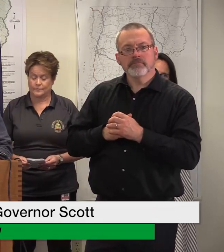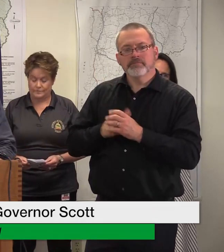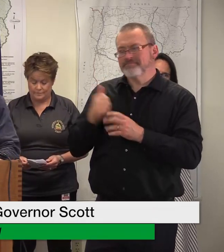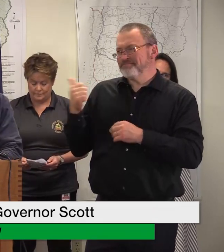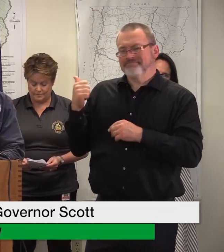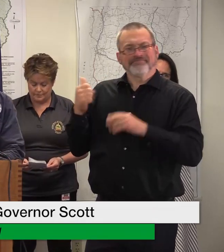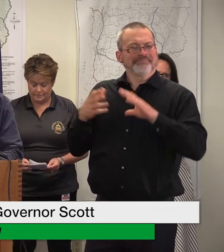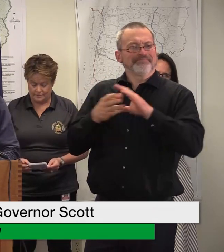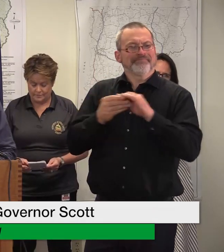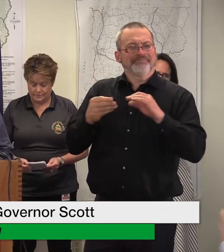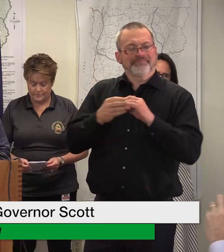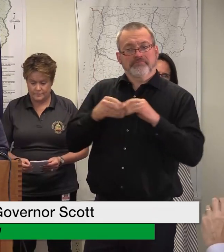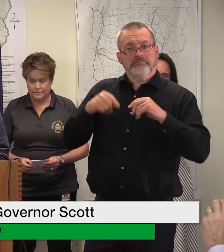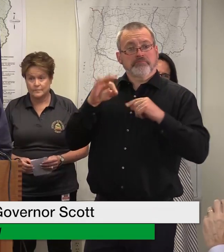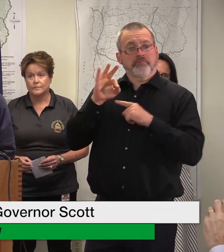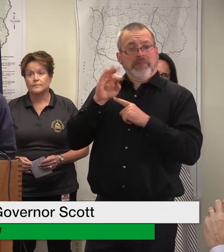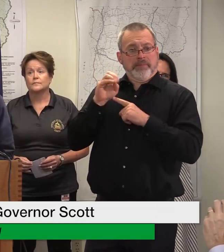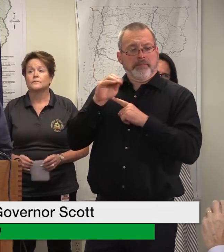FEMA's